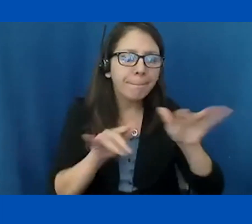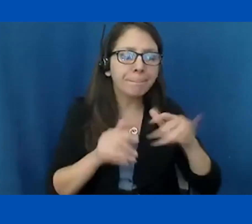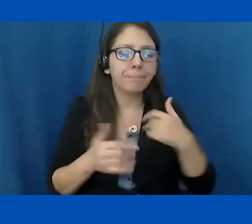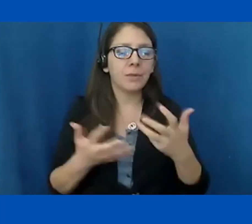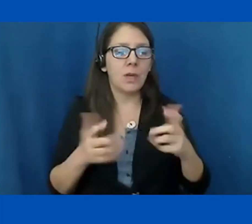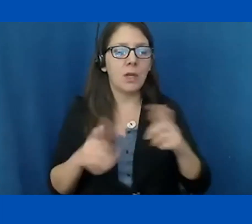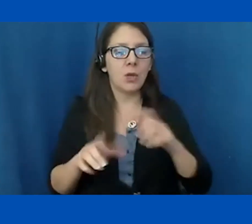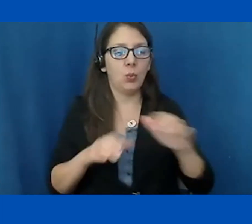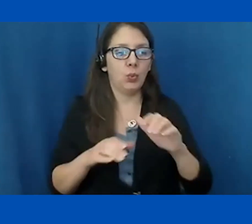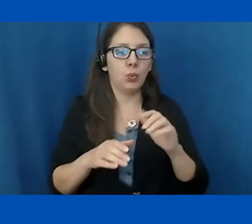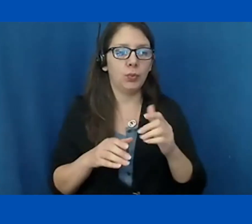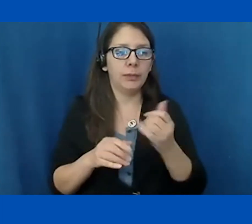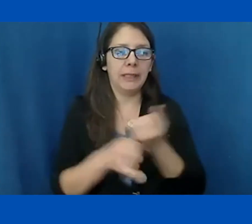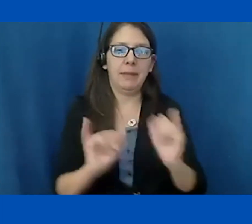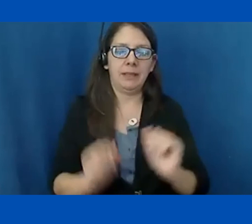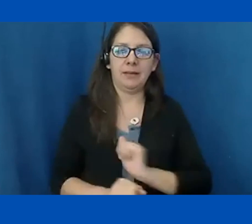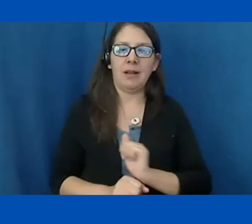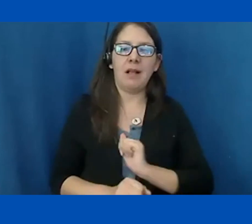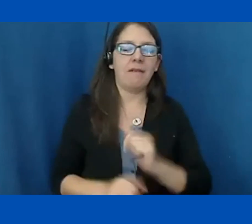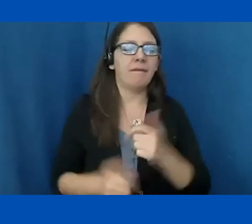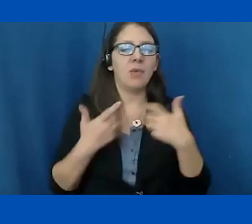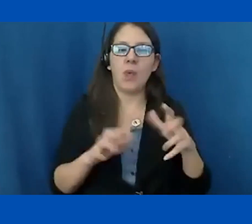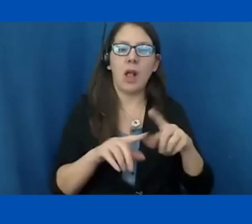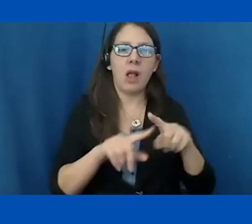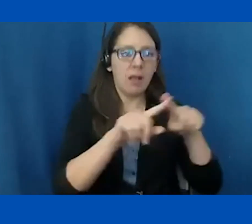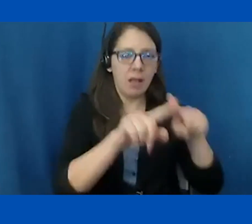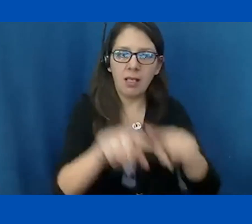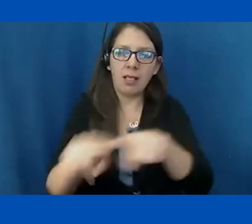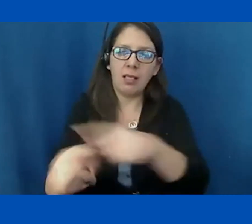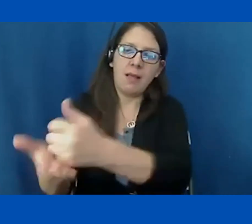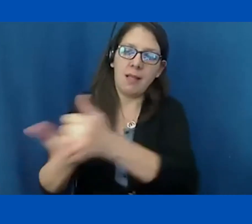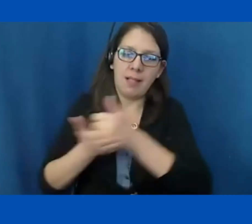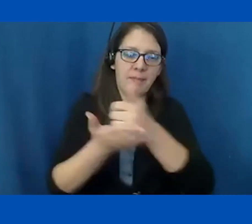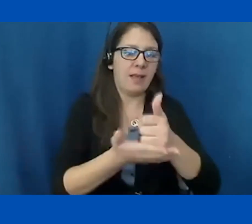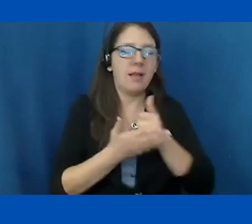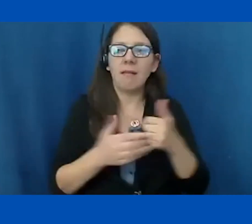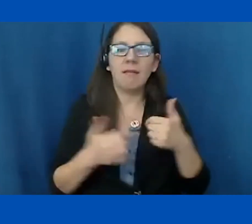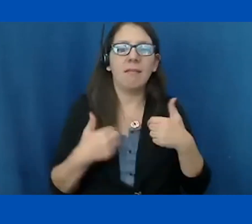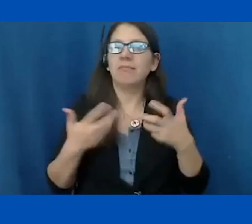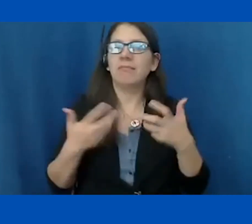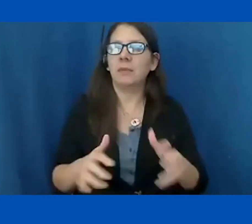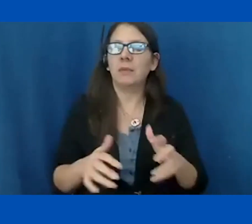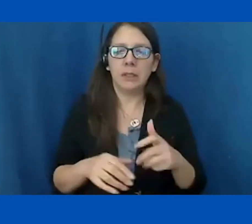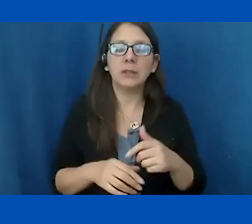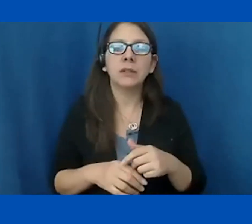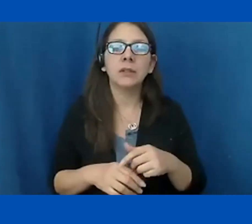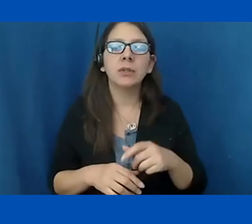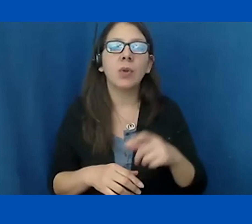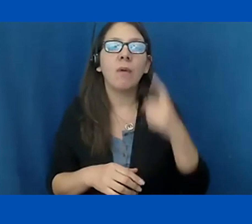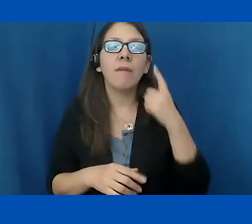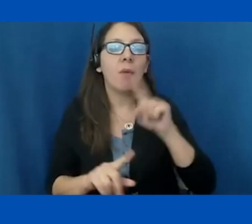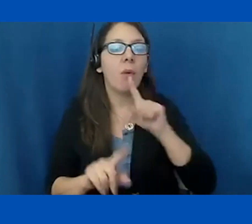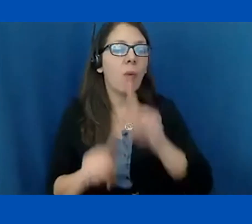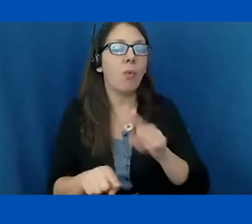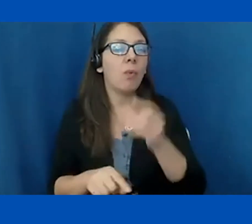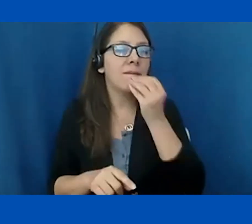independently instead of relying on other people. Um, so with that being said, in terms of ordering, there's a few different things, I